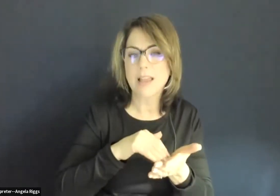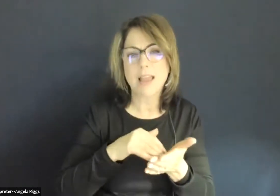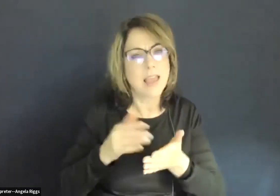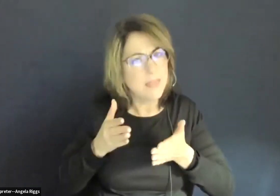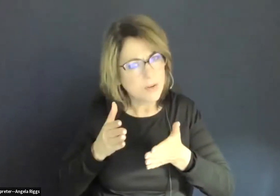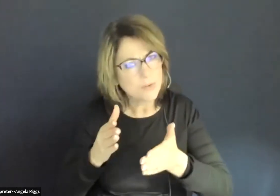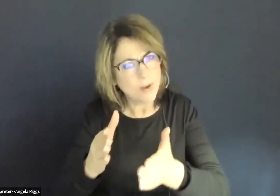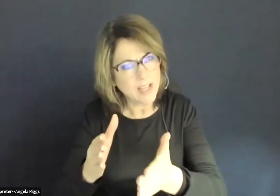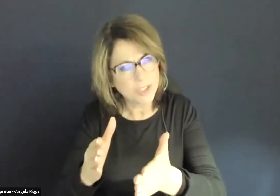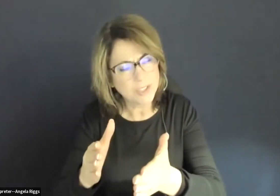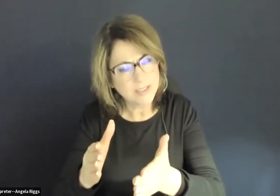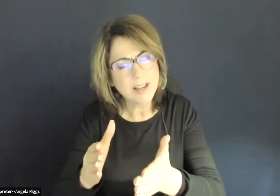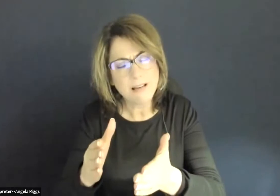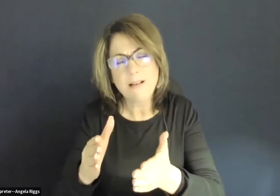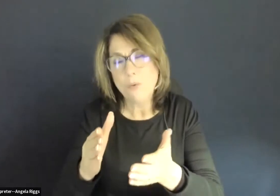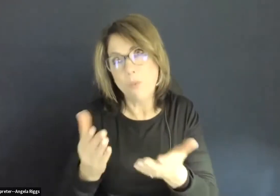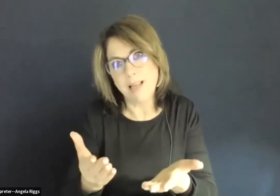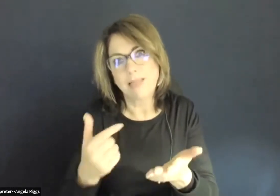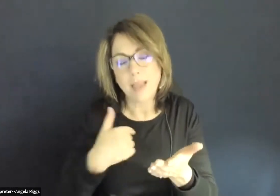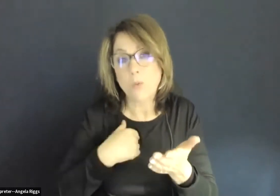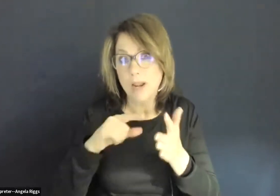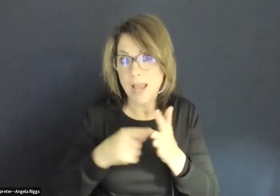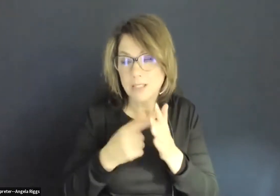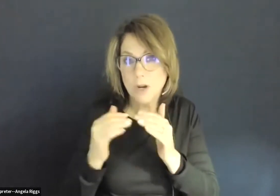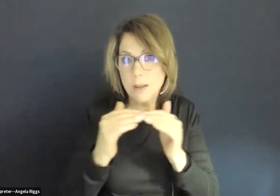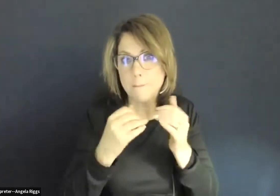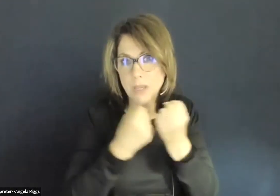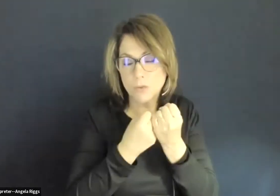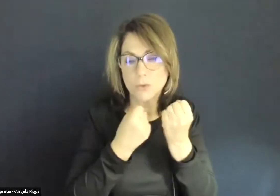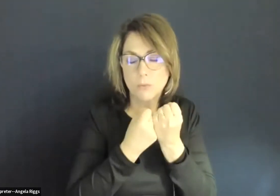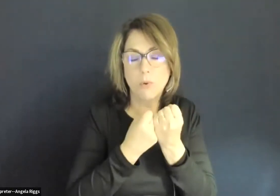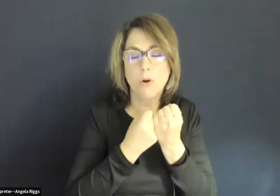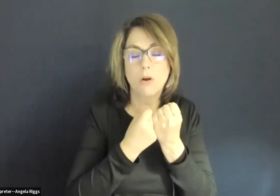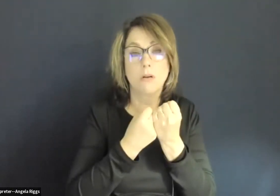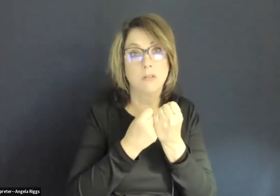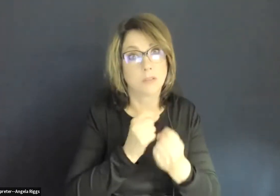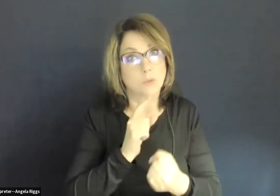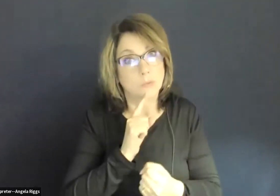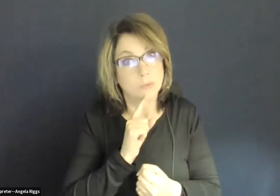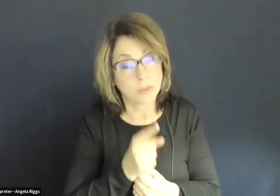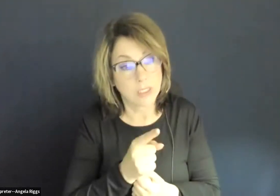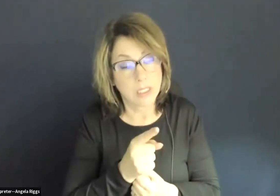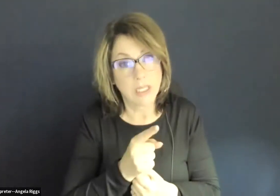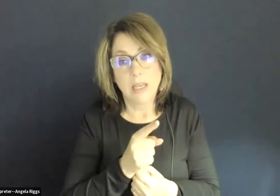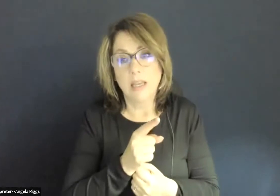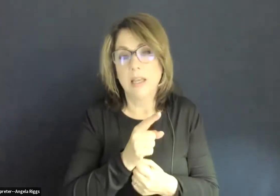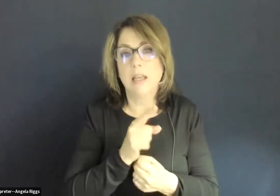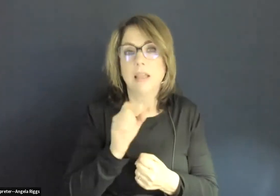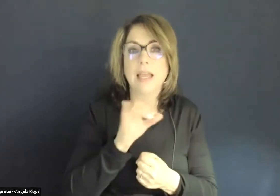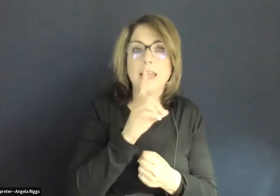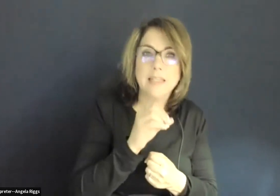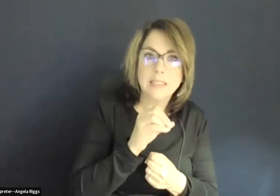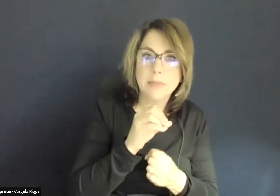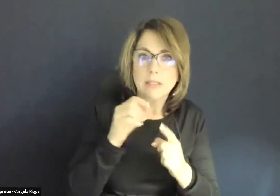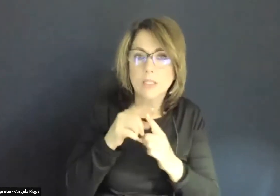heading. I think when I started, peer support was very much like a disability to disability